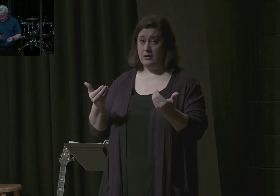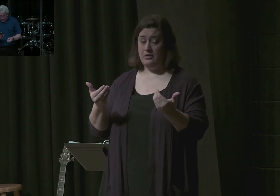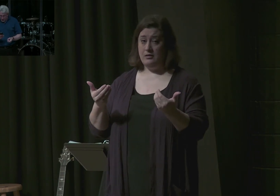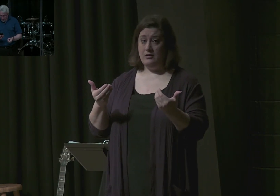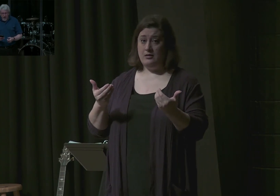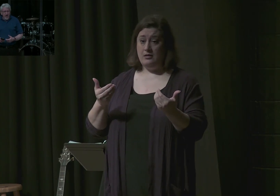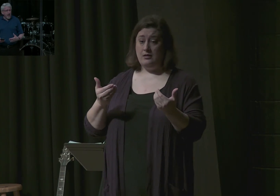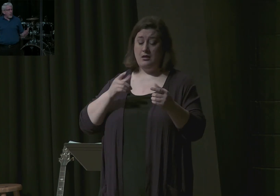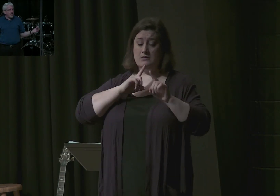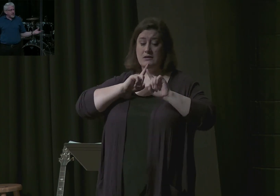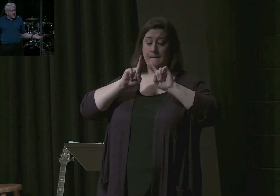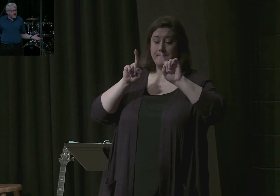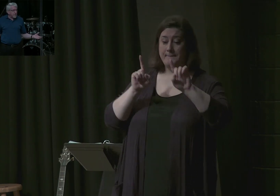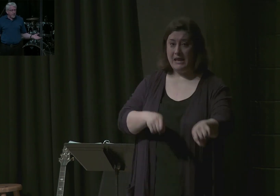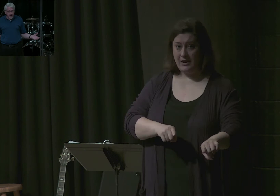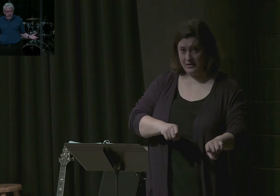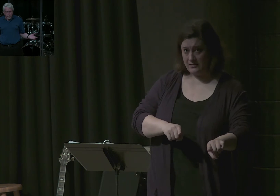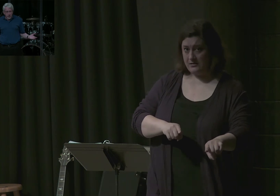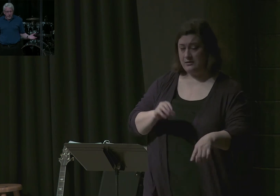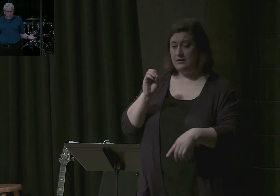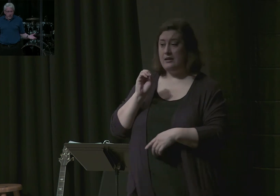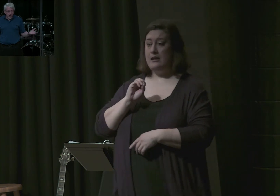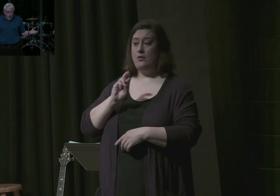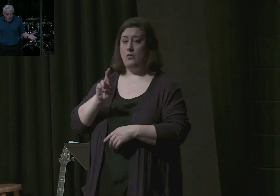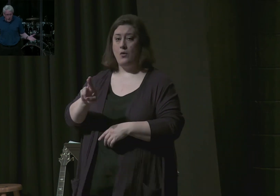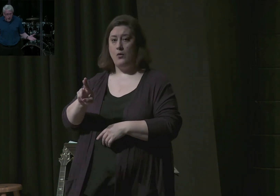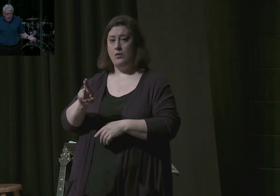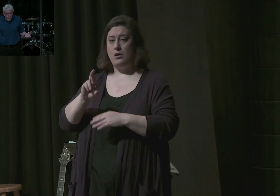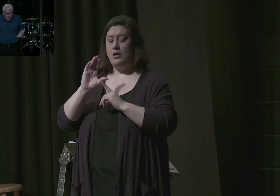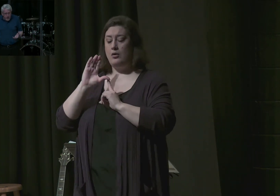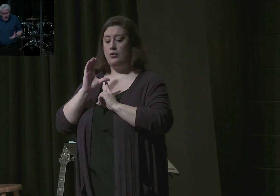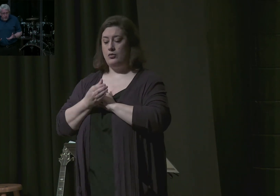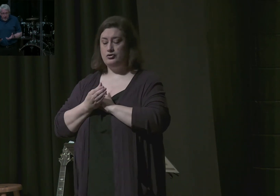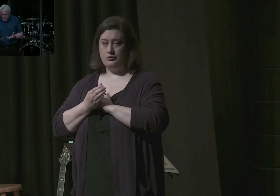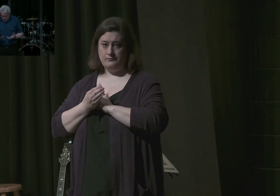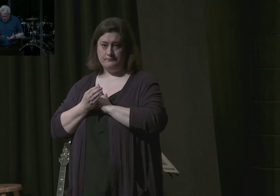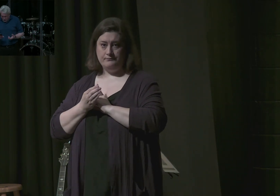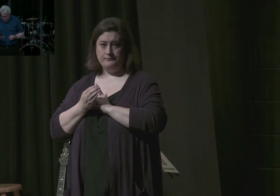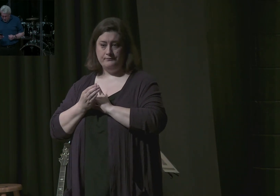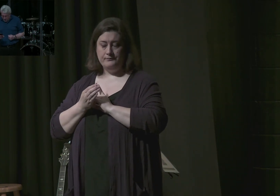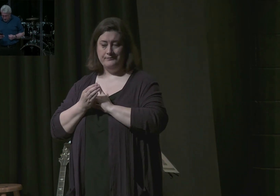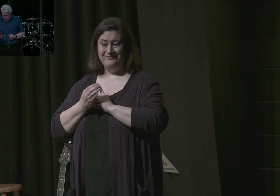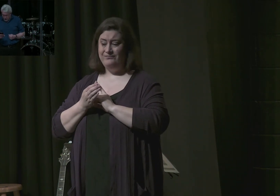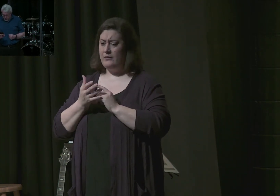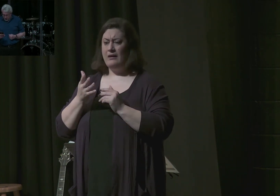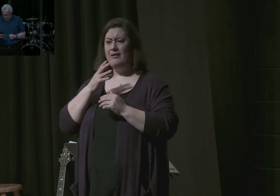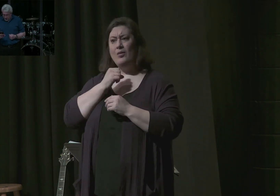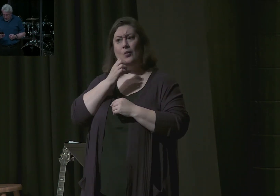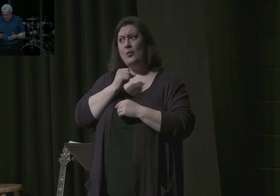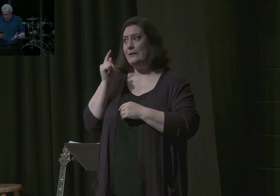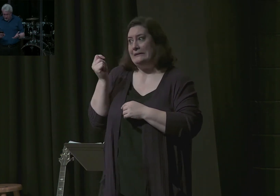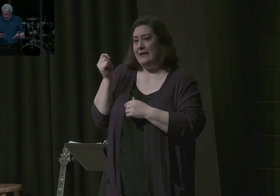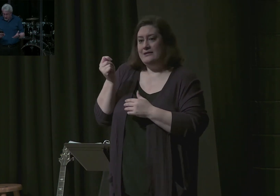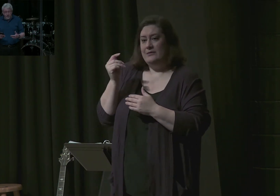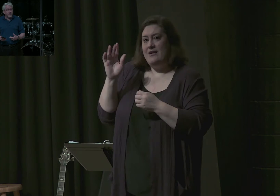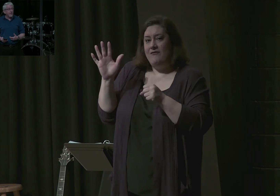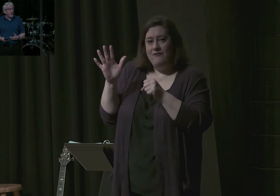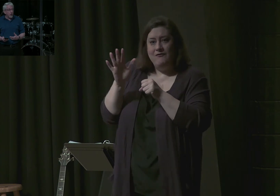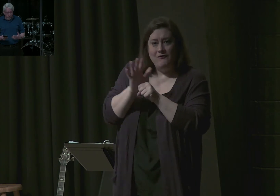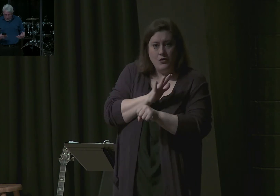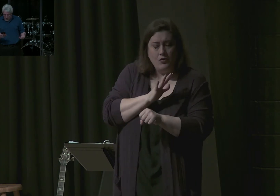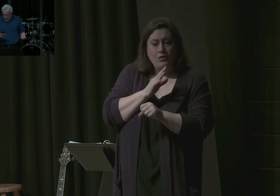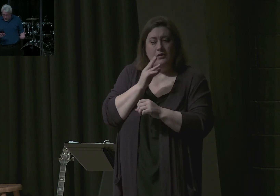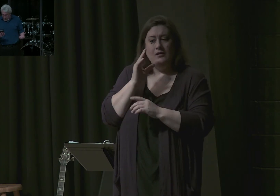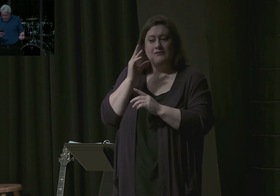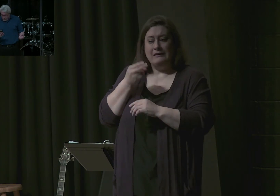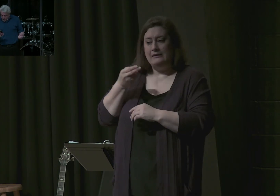in the Bible and what is simply the culture in which the Bible is functioning. The Old Testament is